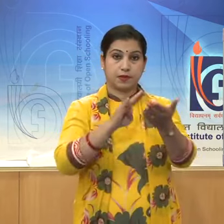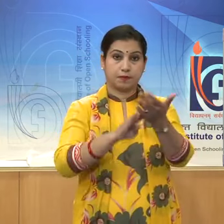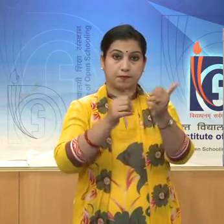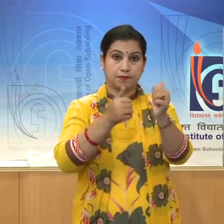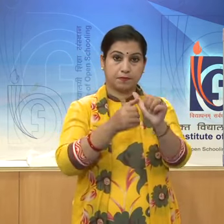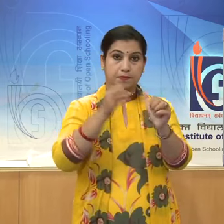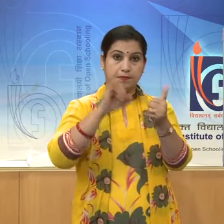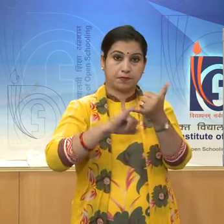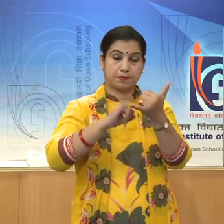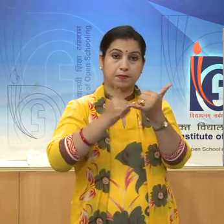Masaccio,